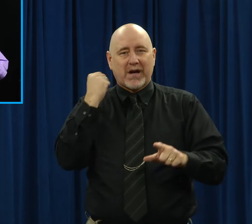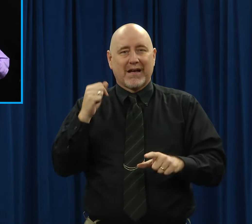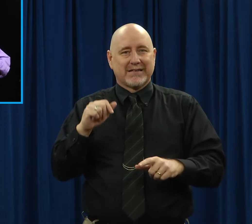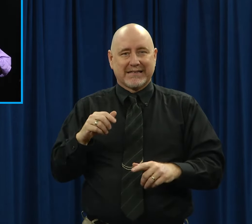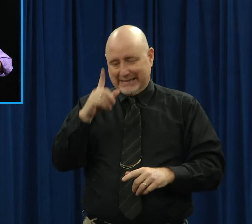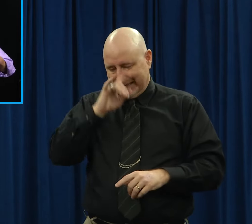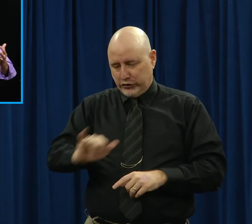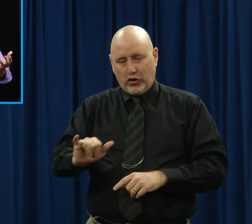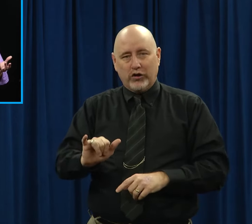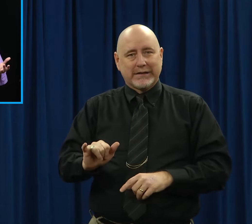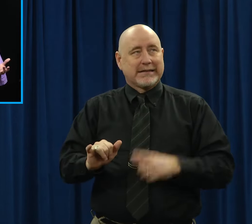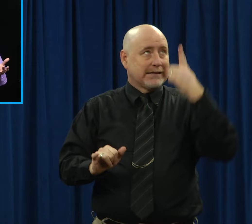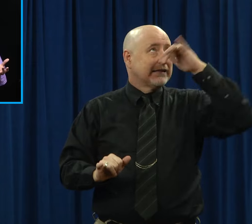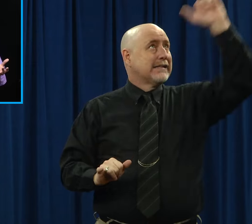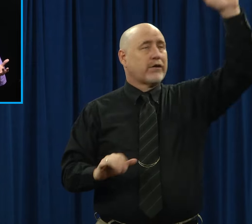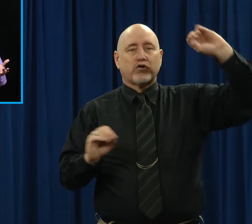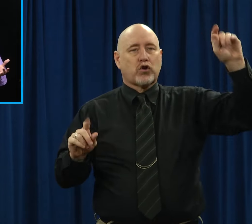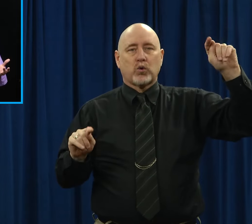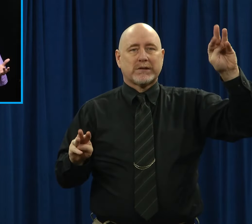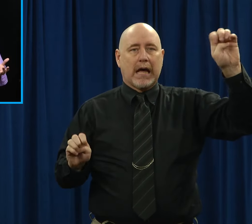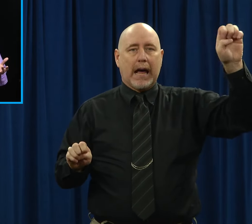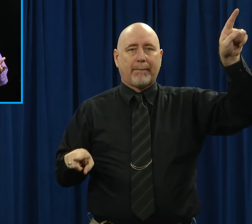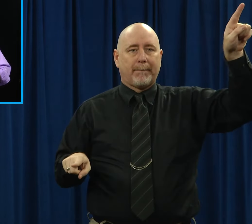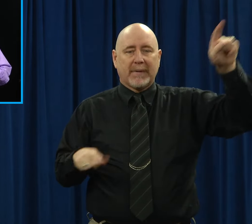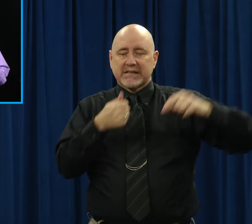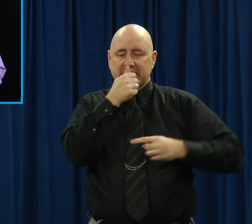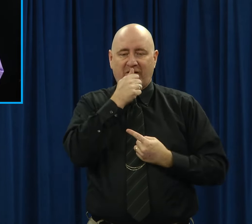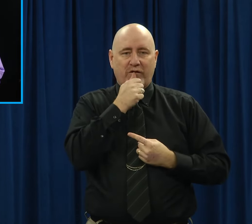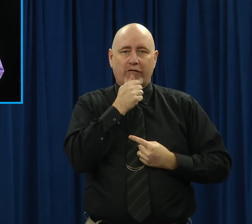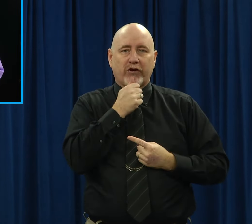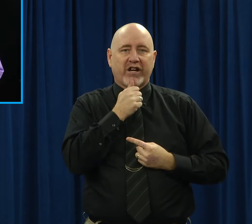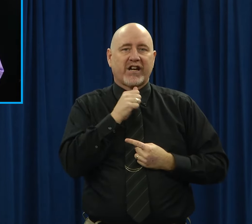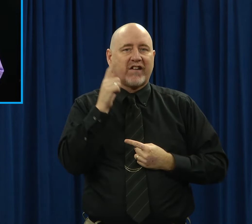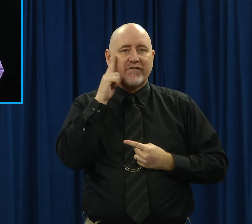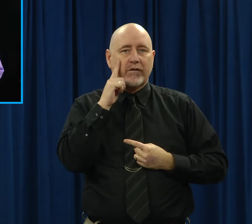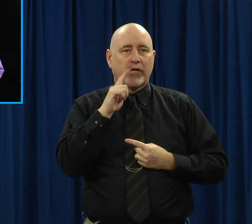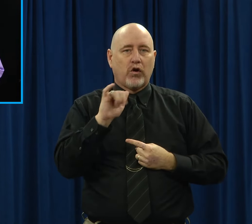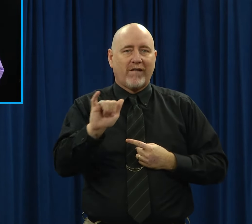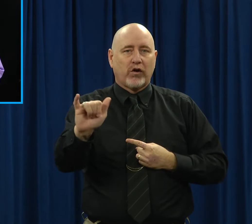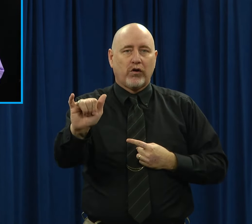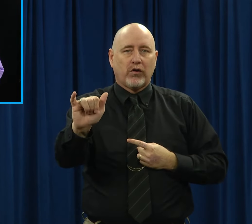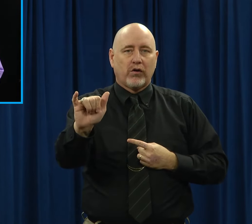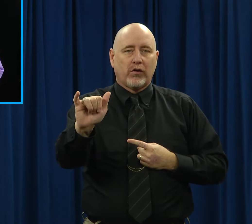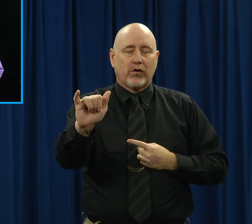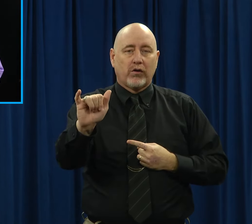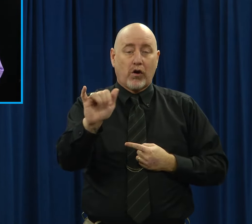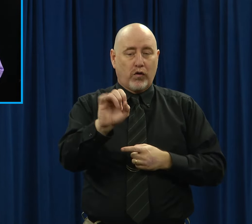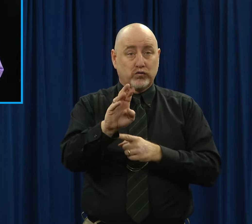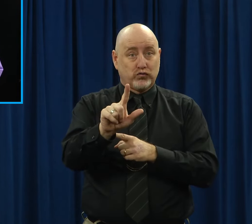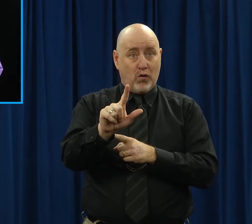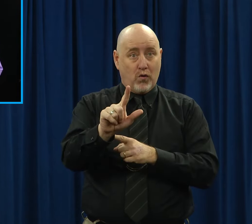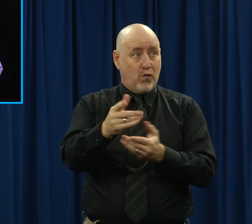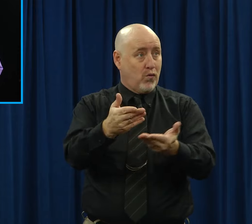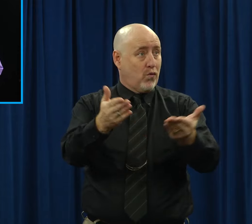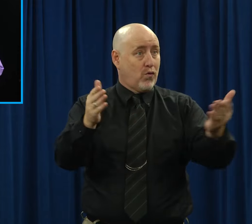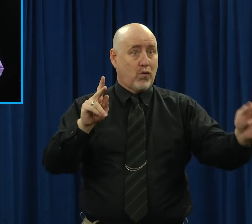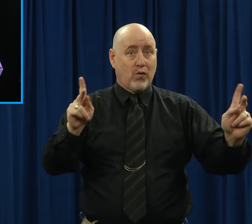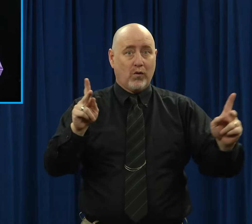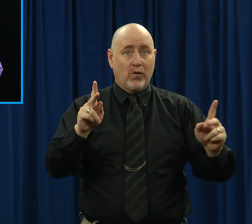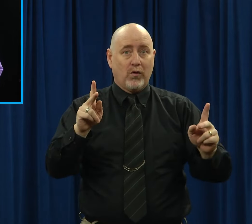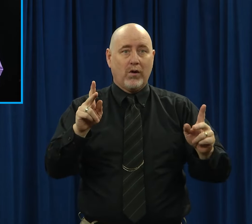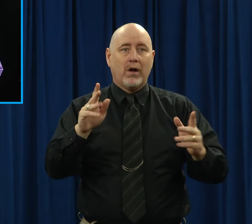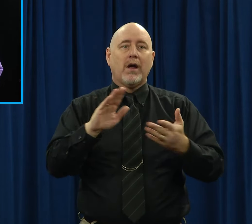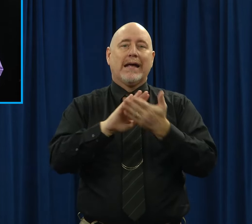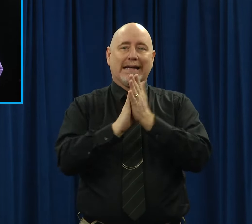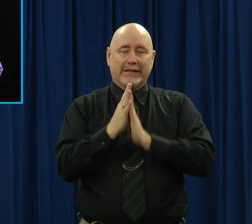because there is no time in eternity. He will simply be suffering forever. The soul of